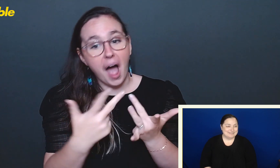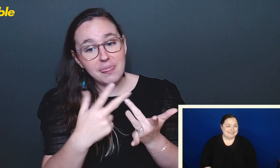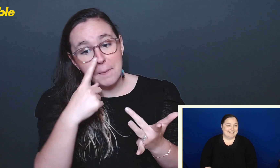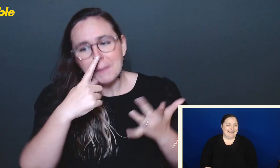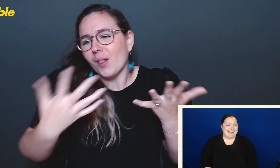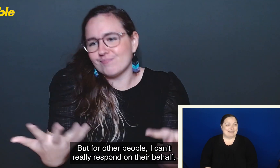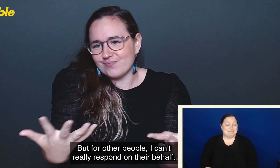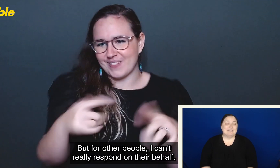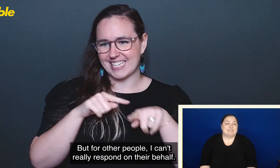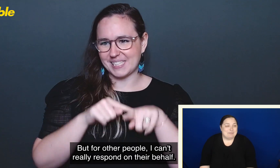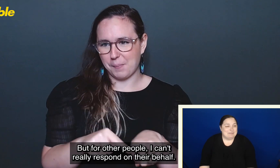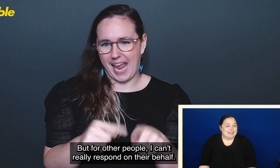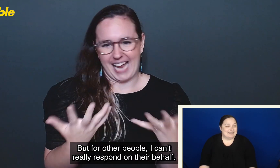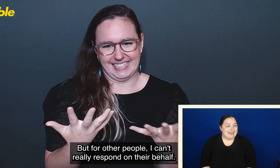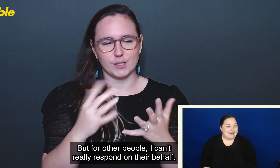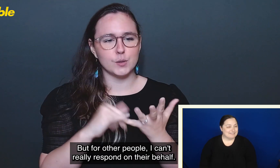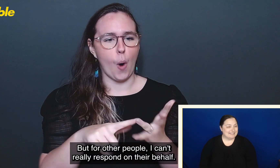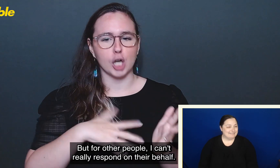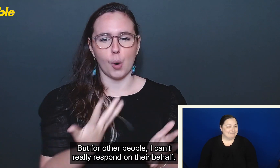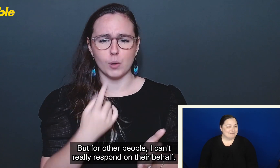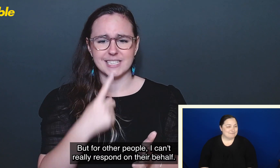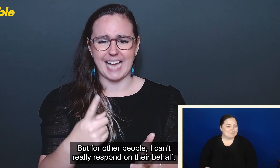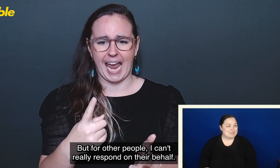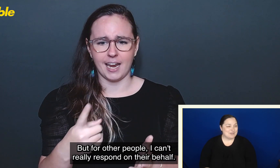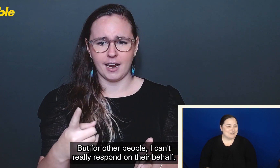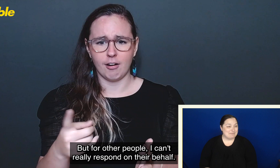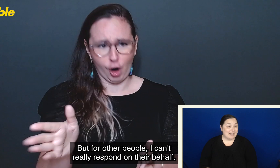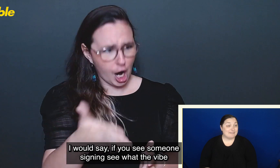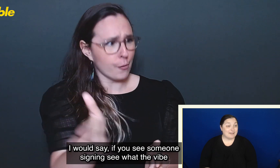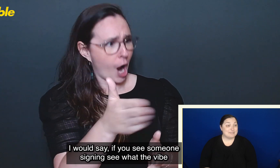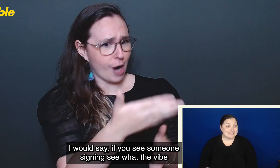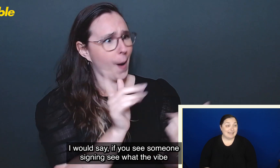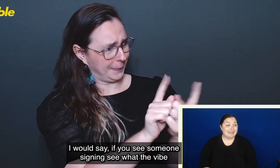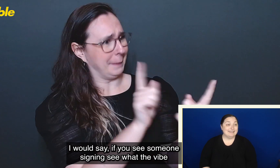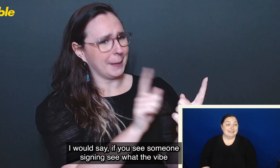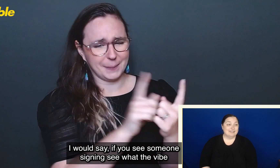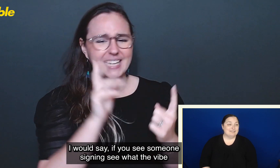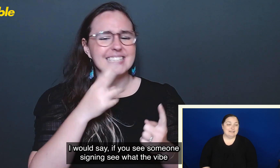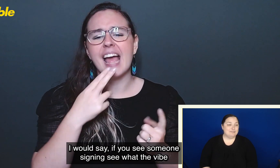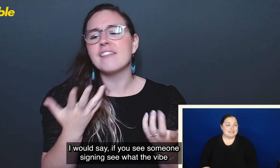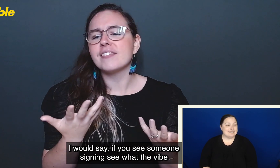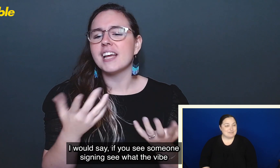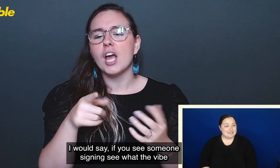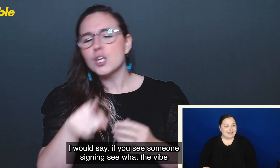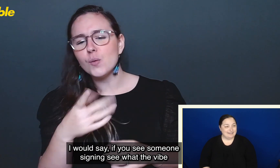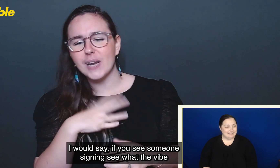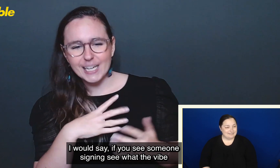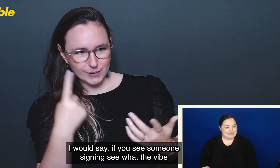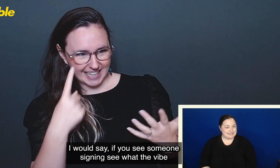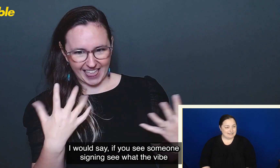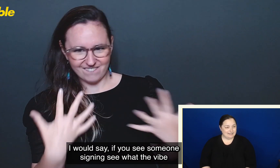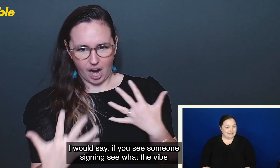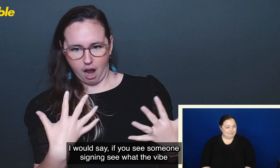approachable. But for other people, I can't really respond on their behalf. I would say if you see someone